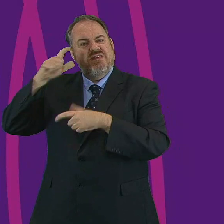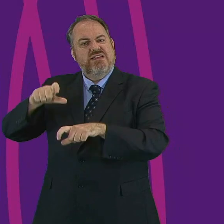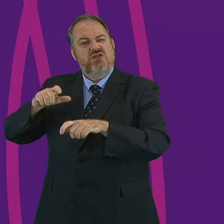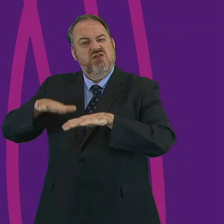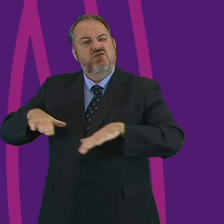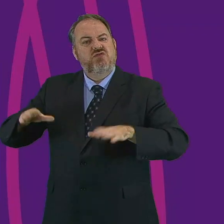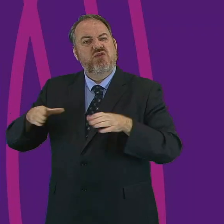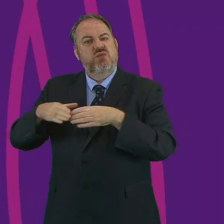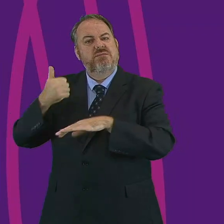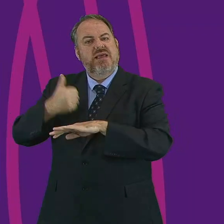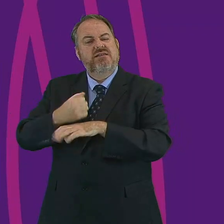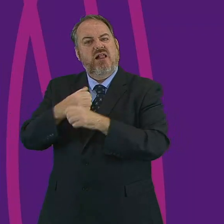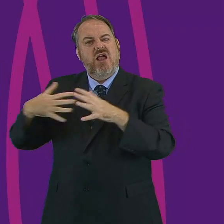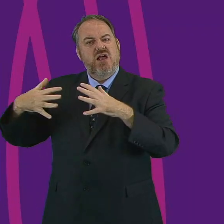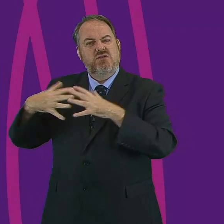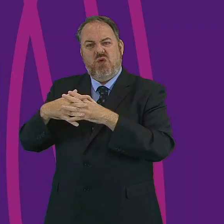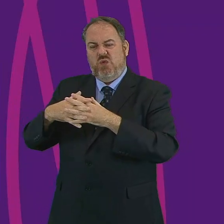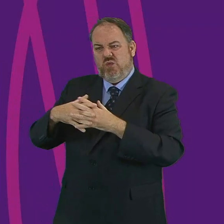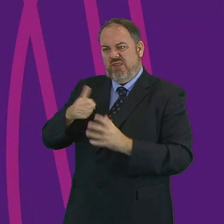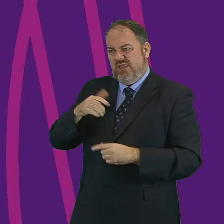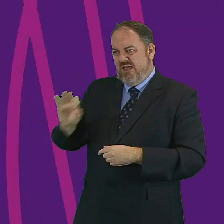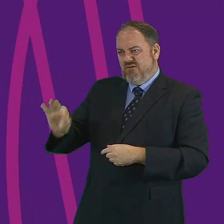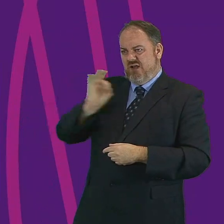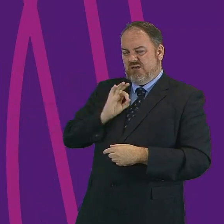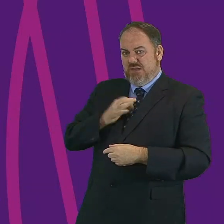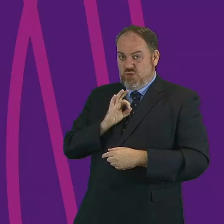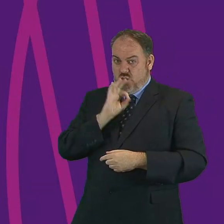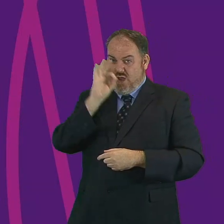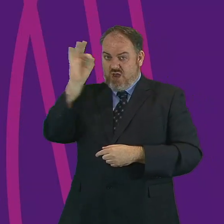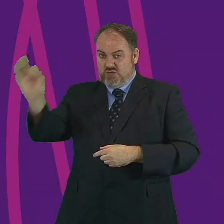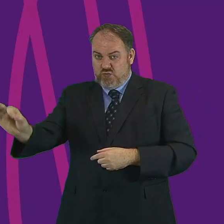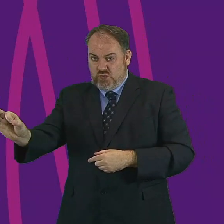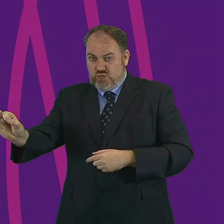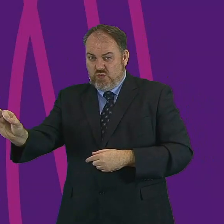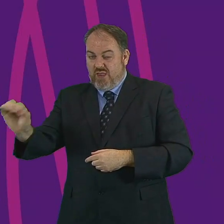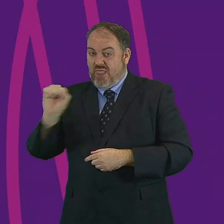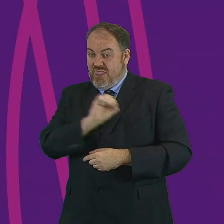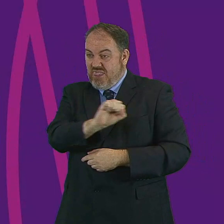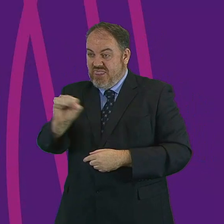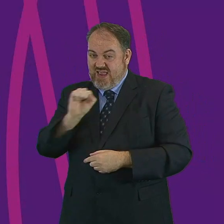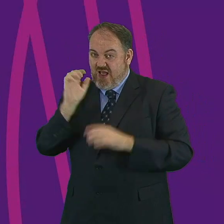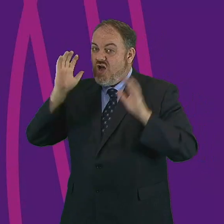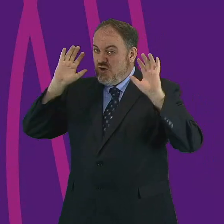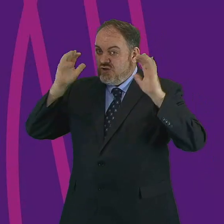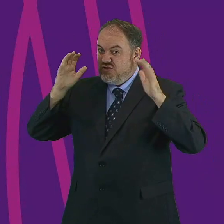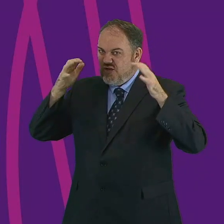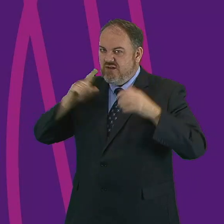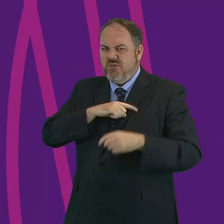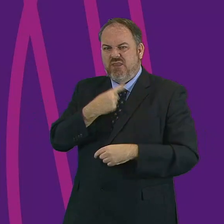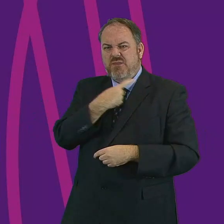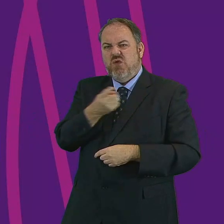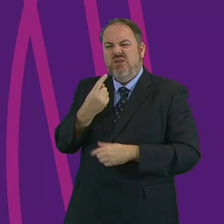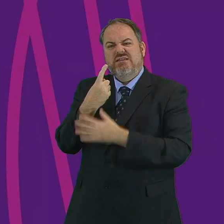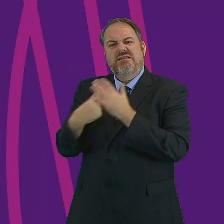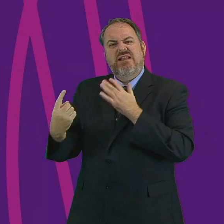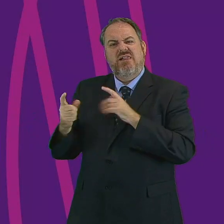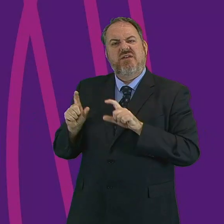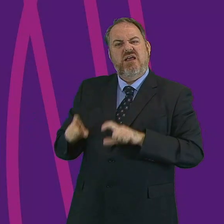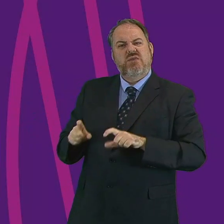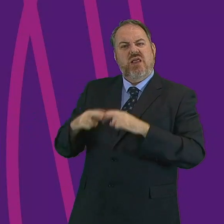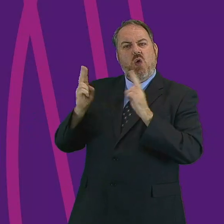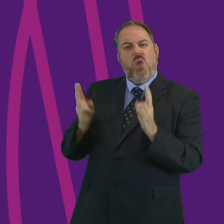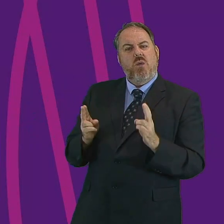in Glasgow to raise with you their real concerns. They've been told to self-isolate at home because they have